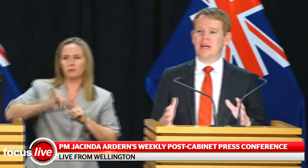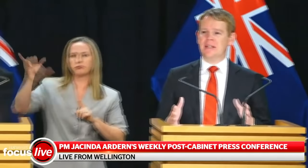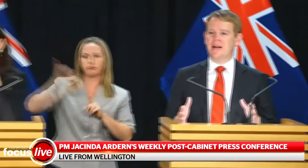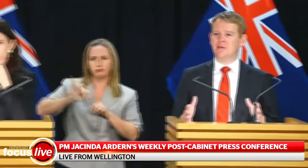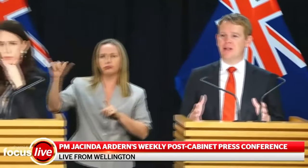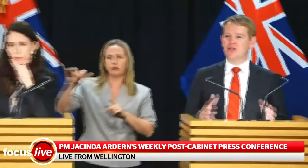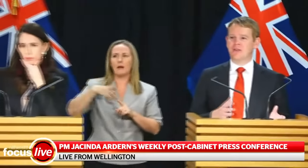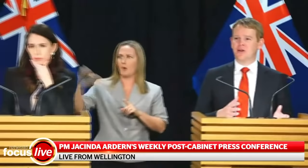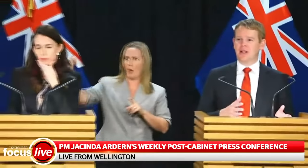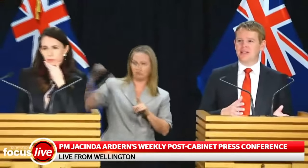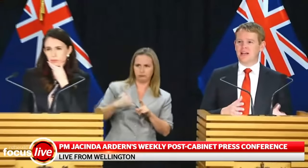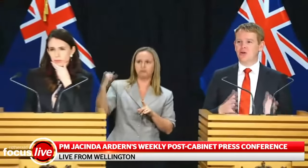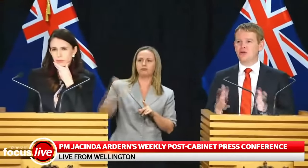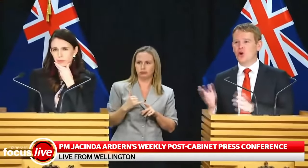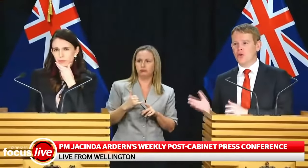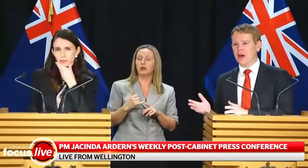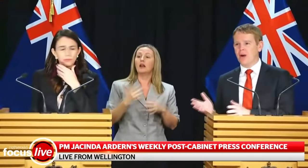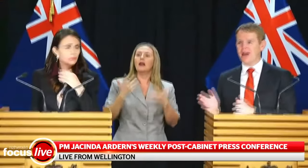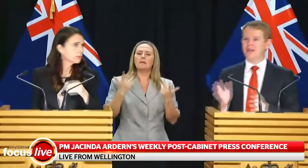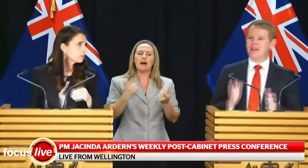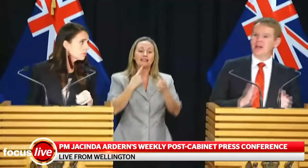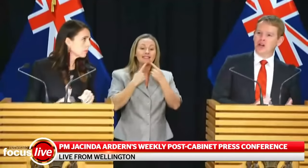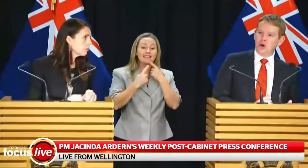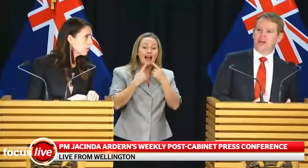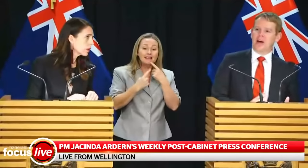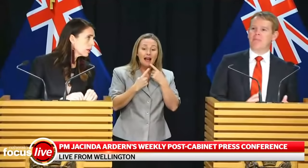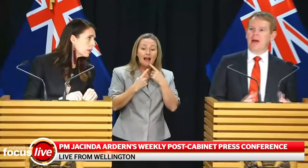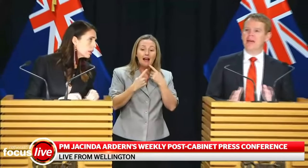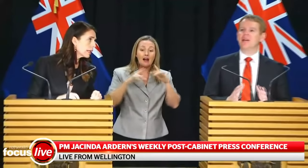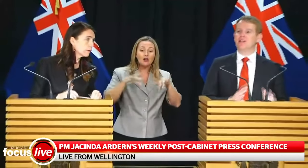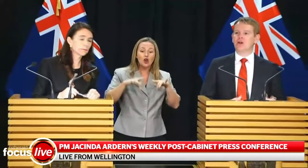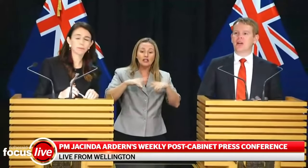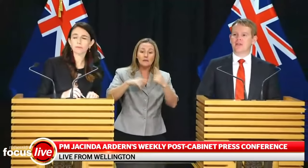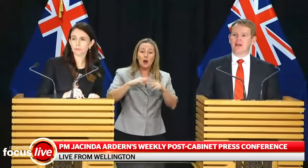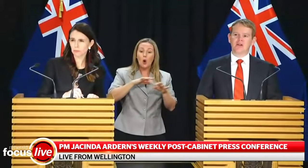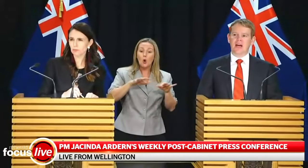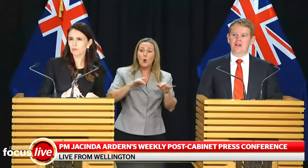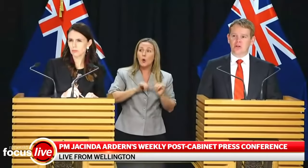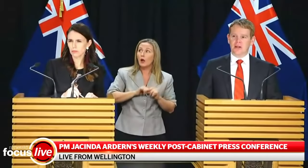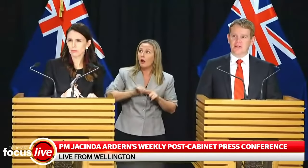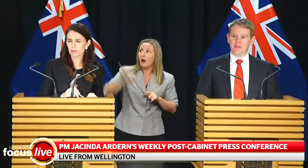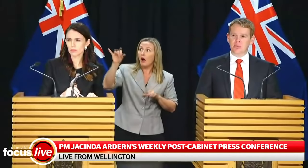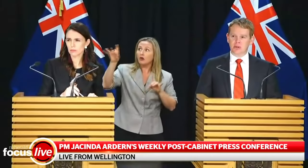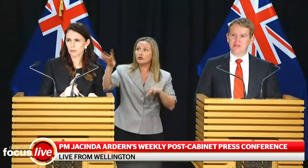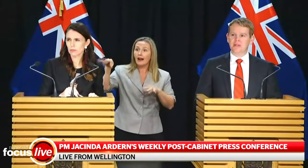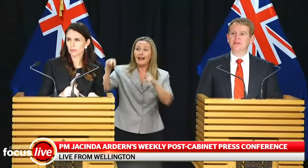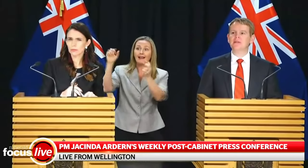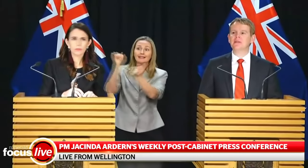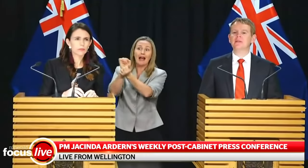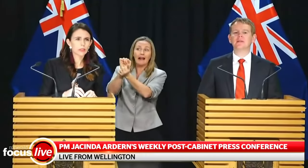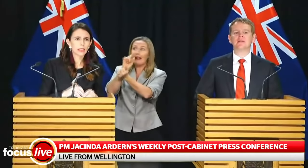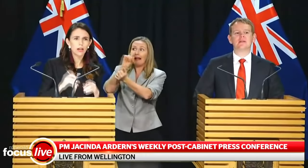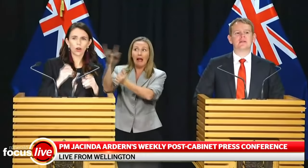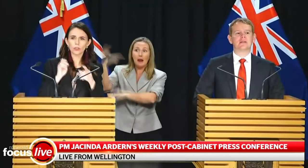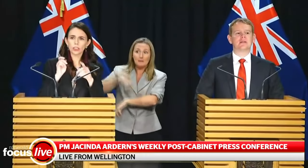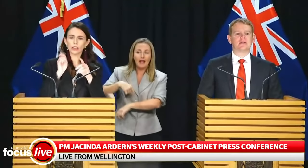terms of that data match to figure out exactly who's gone that way and then not come back, don't have an accurate handle on that at this point. Prime